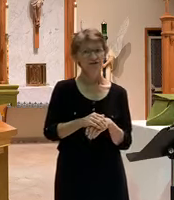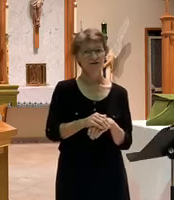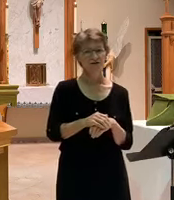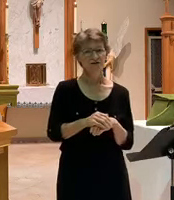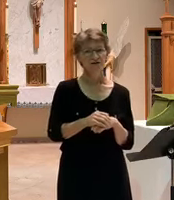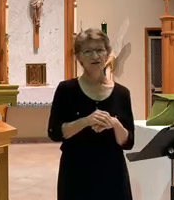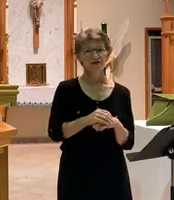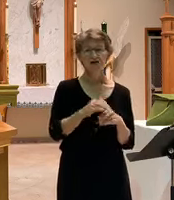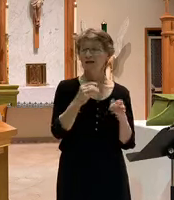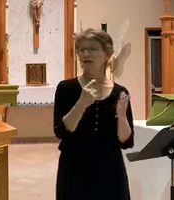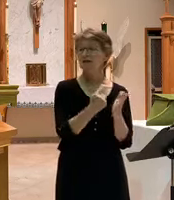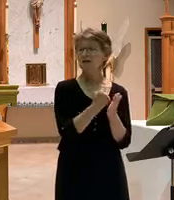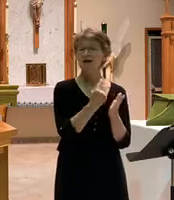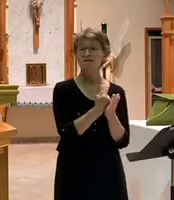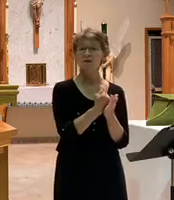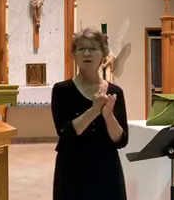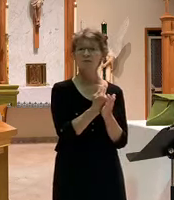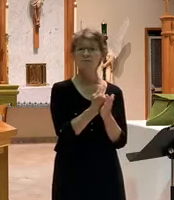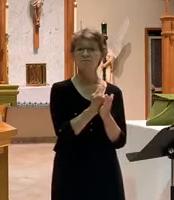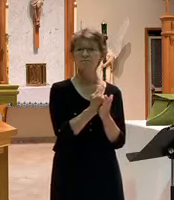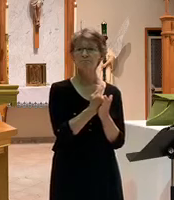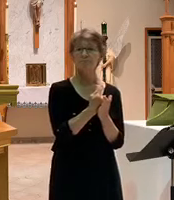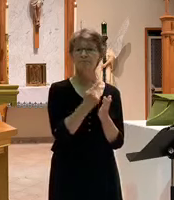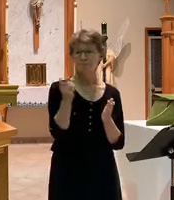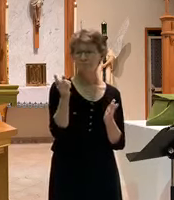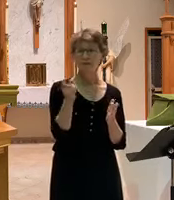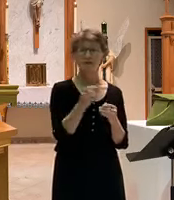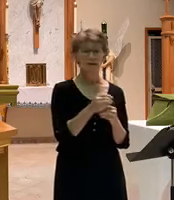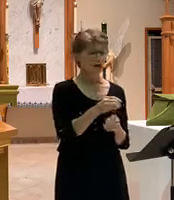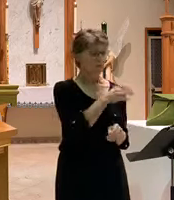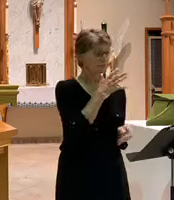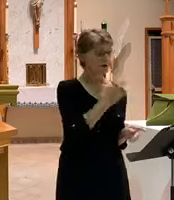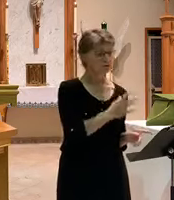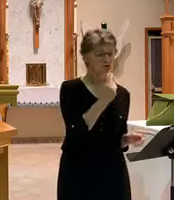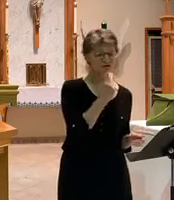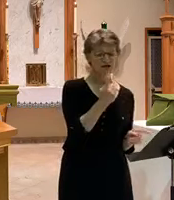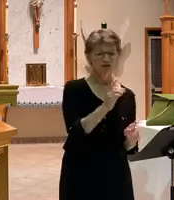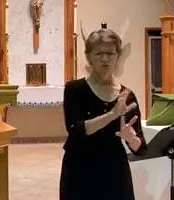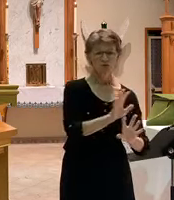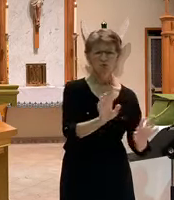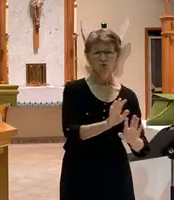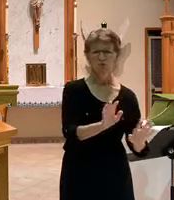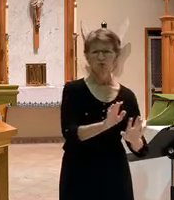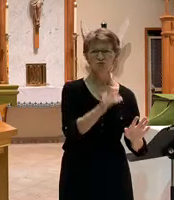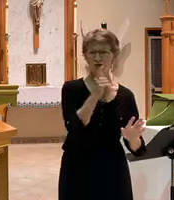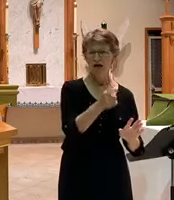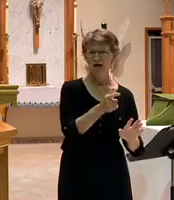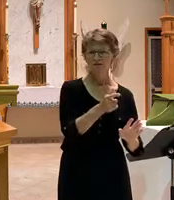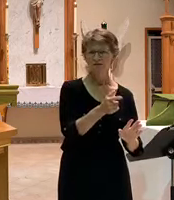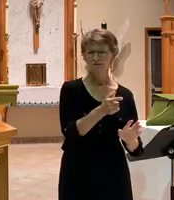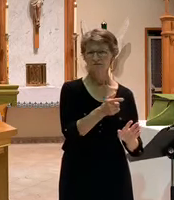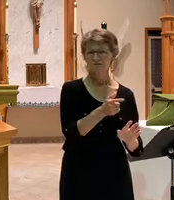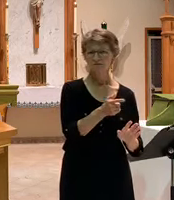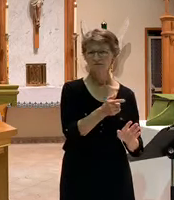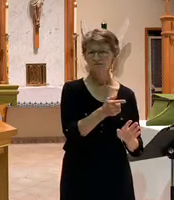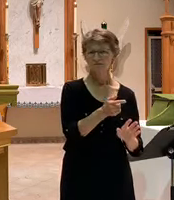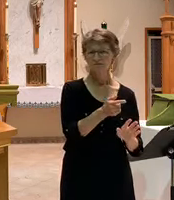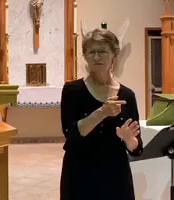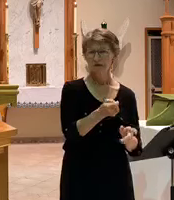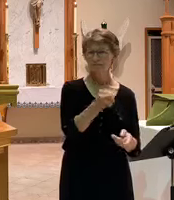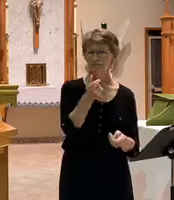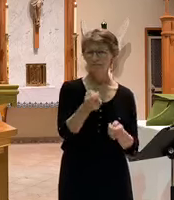gospel, the owner says, no, if you pull up the weeds, you might uproot the wheat along with them. To our